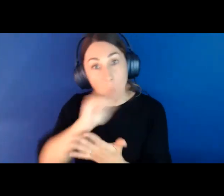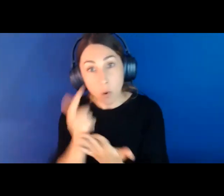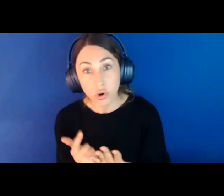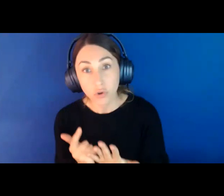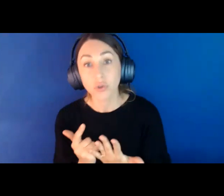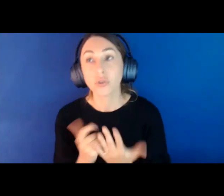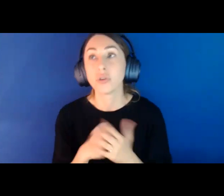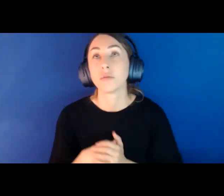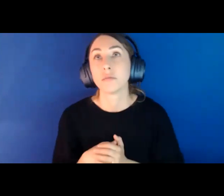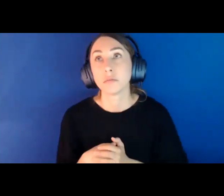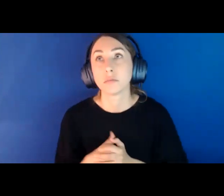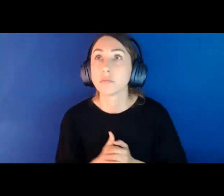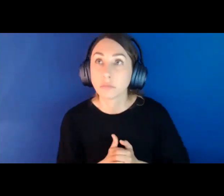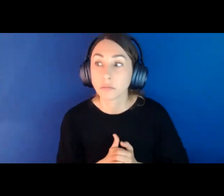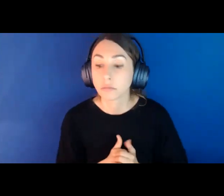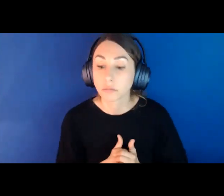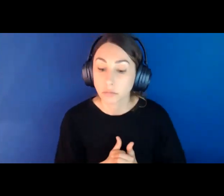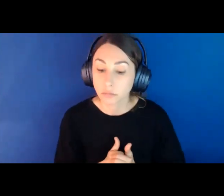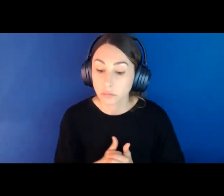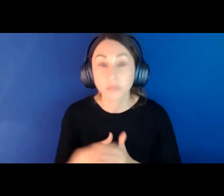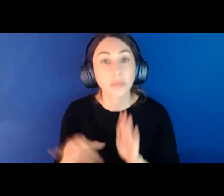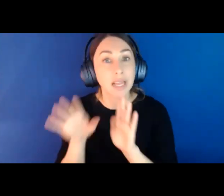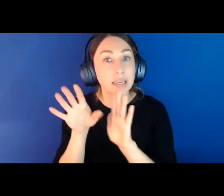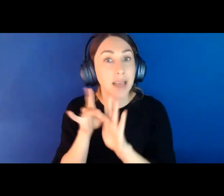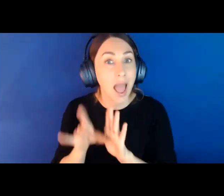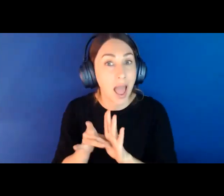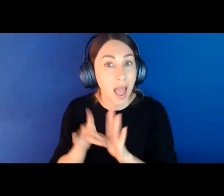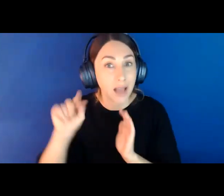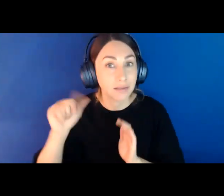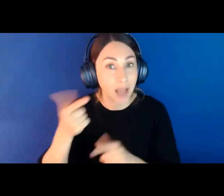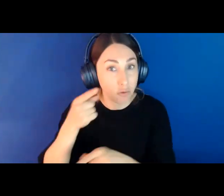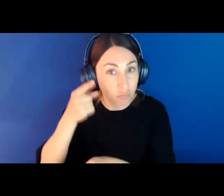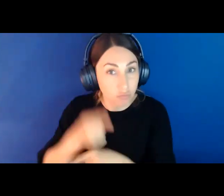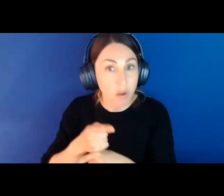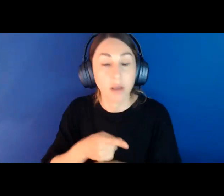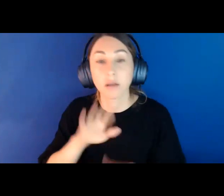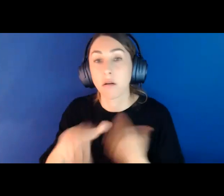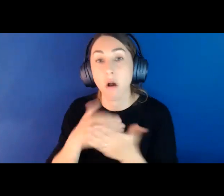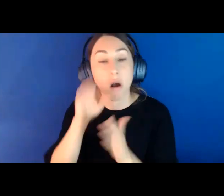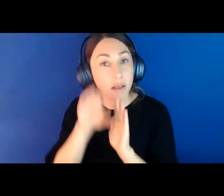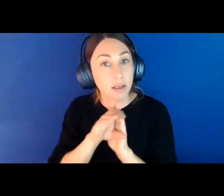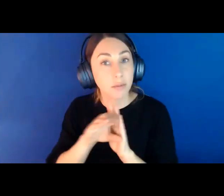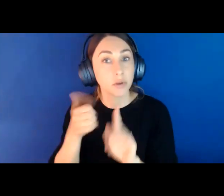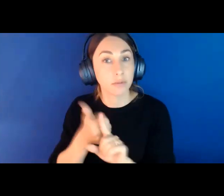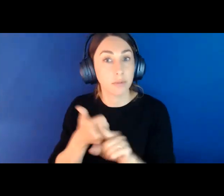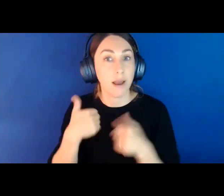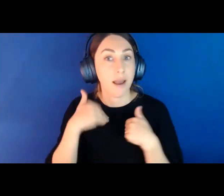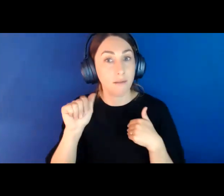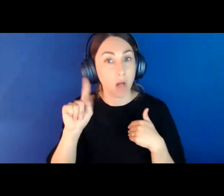if everything is tagged correctly, if all of the images have alternative text.